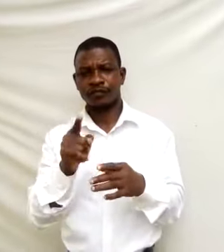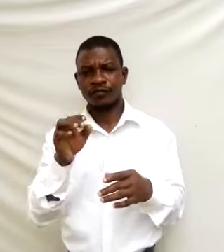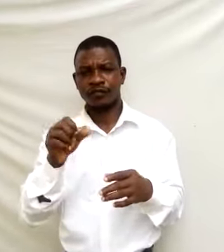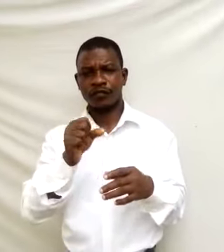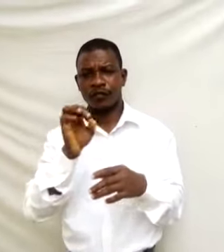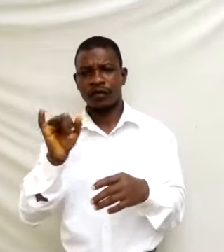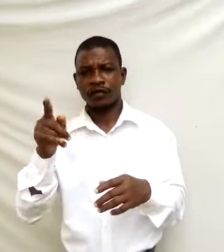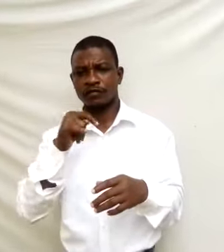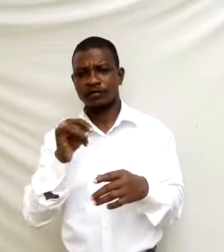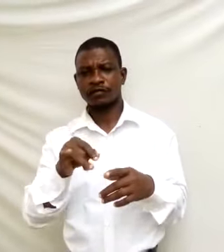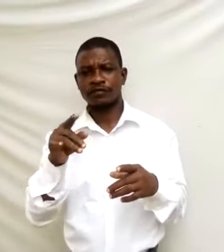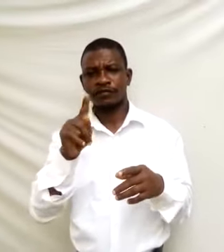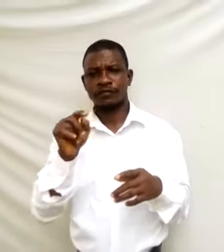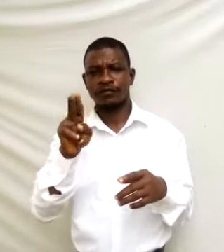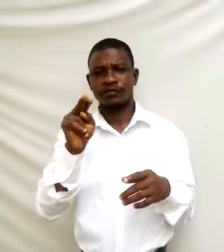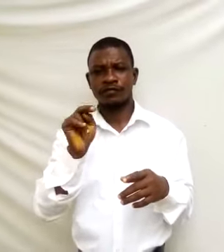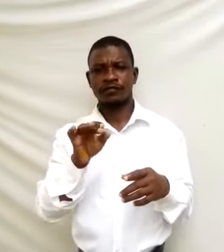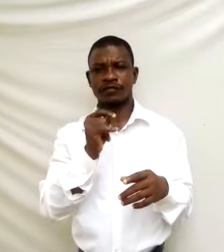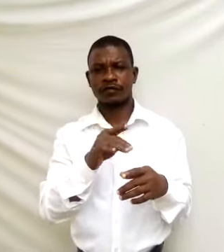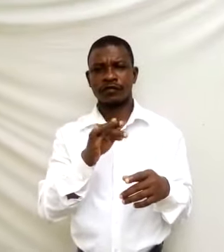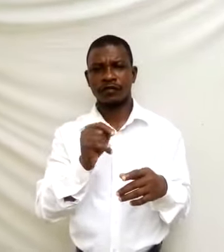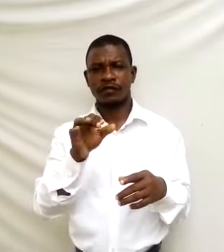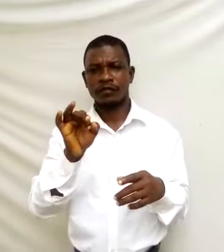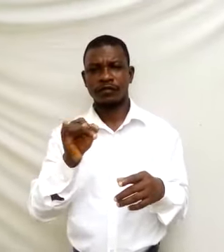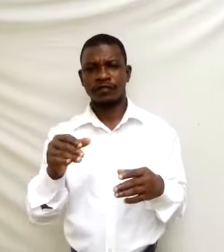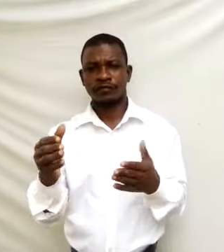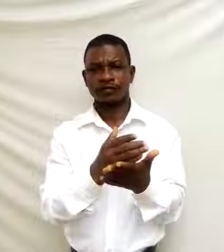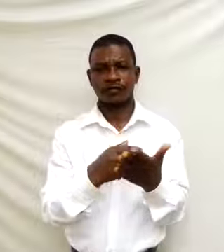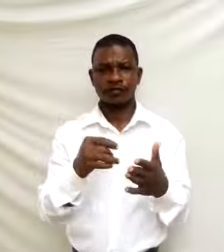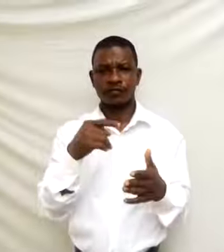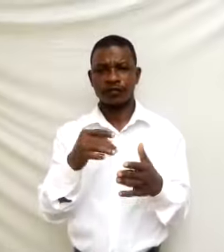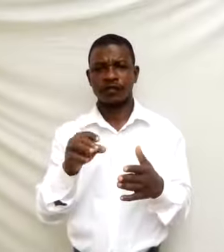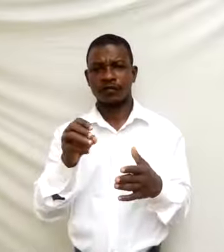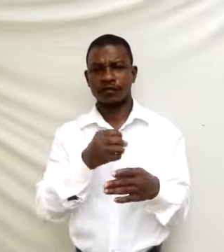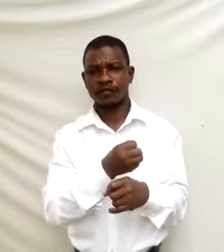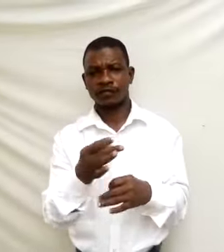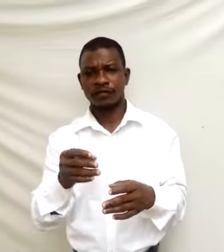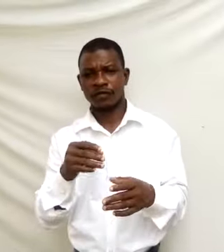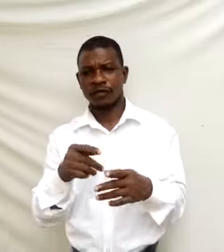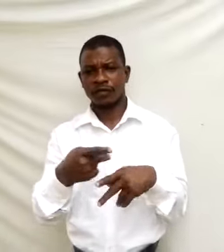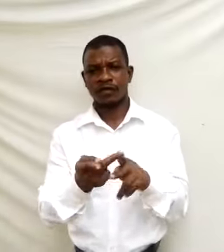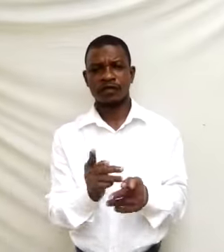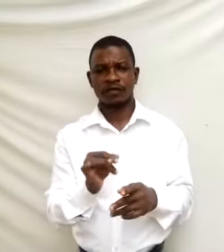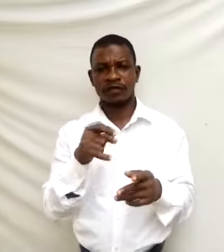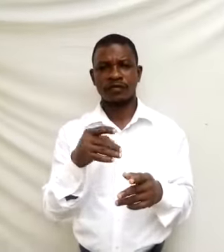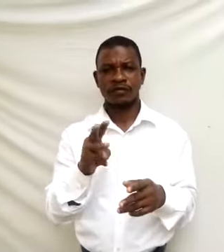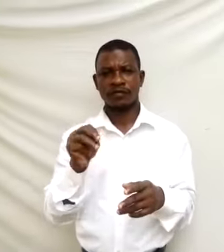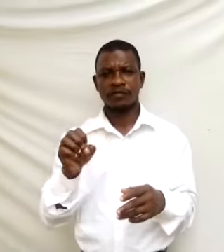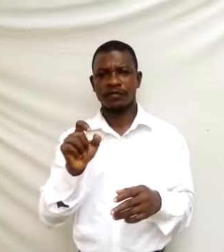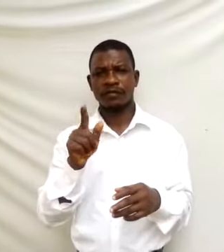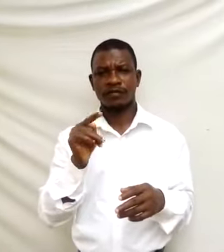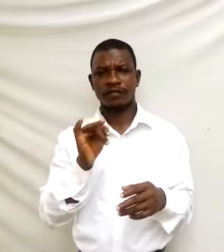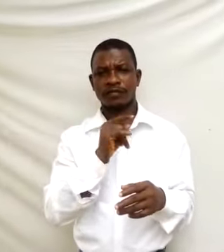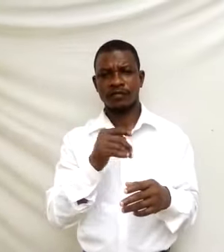tubes the flame cells collect the waste products of metabolism as they are released by